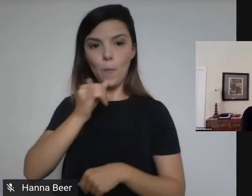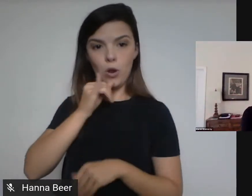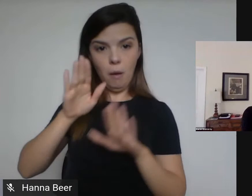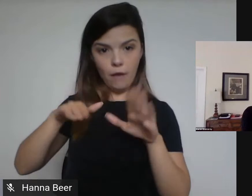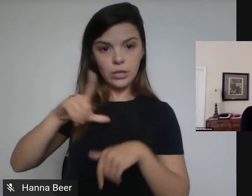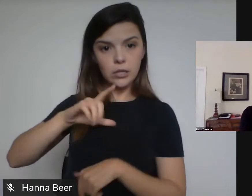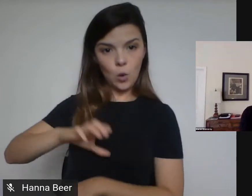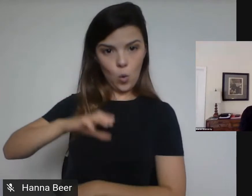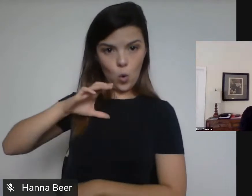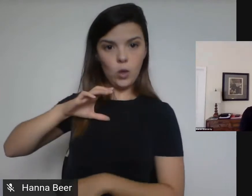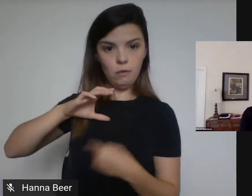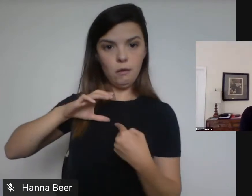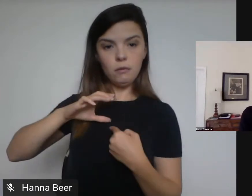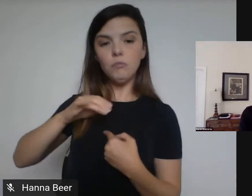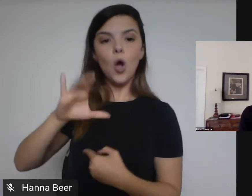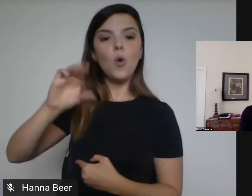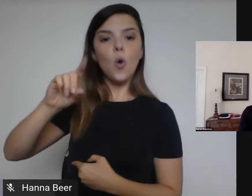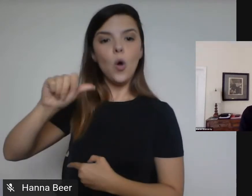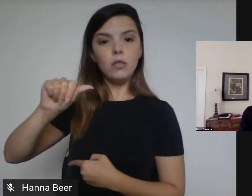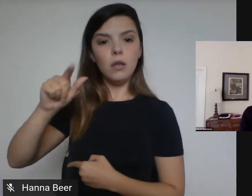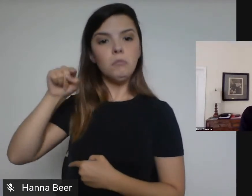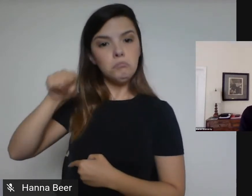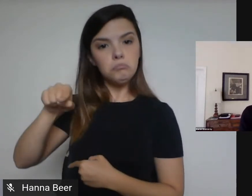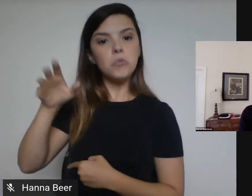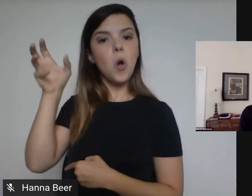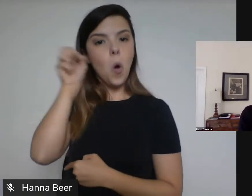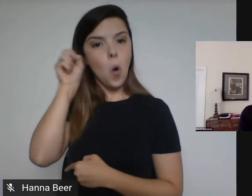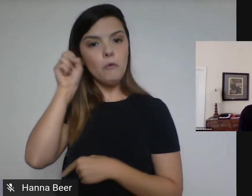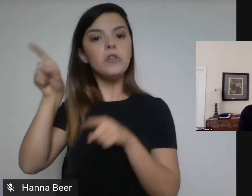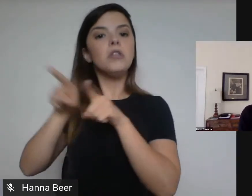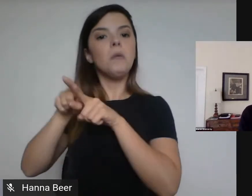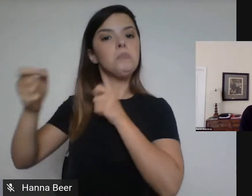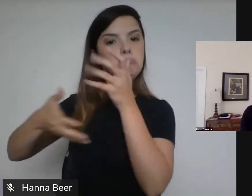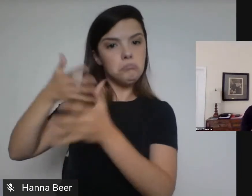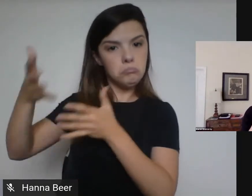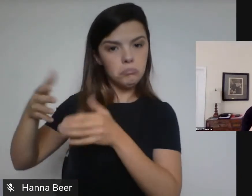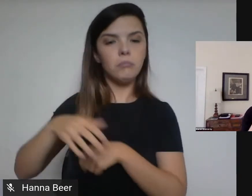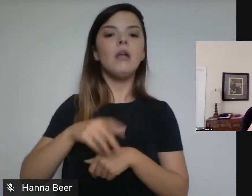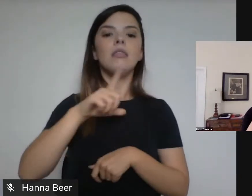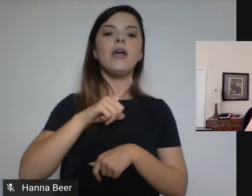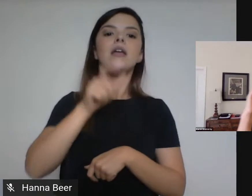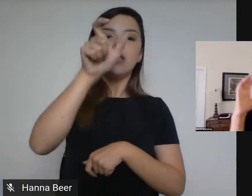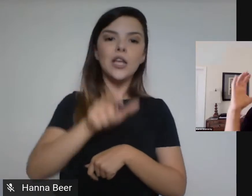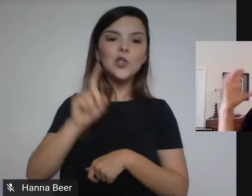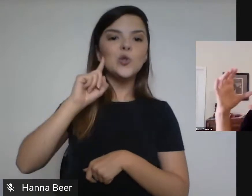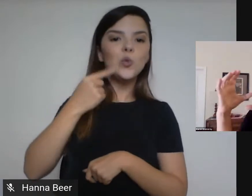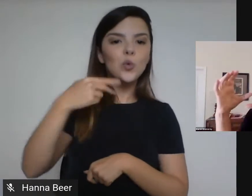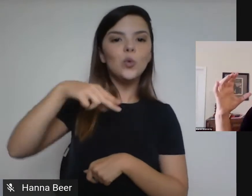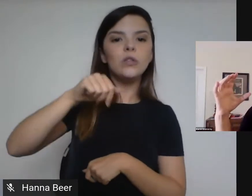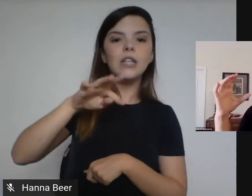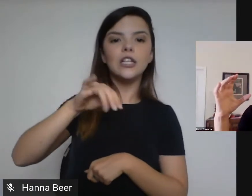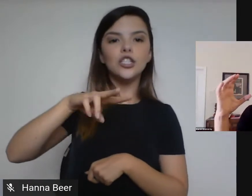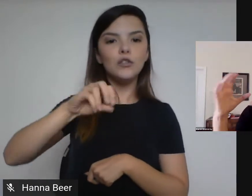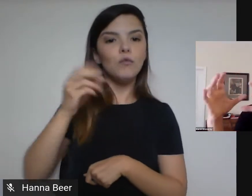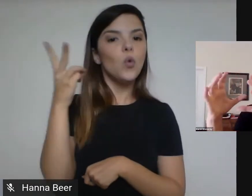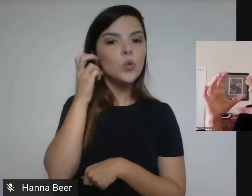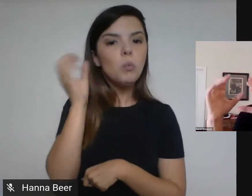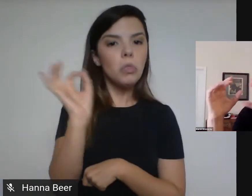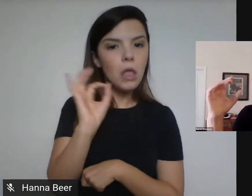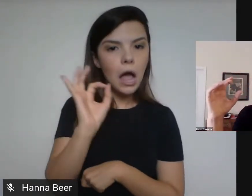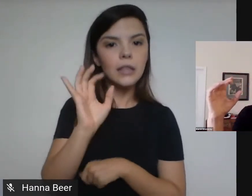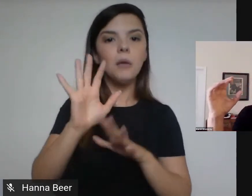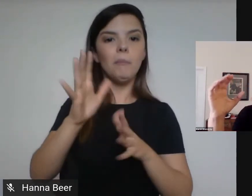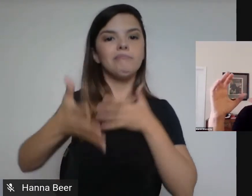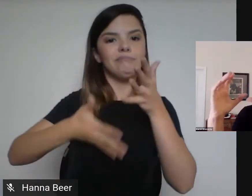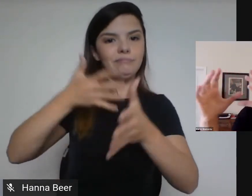hear and sign, native deaf signers who can't hear but can sign. You've got hearing people who can